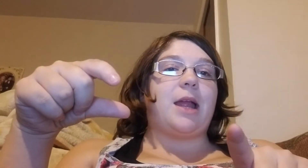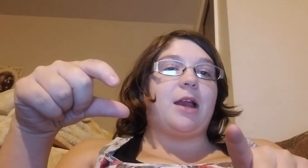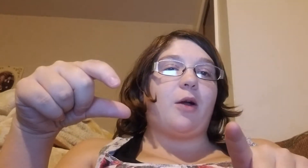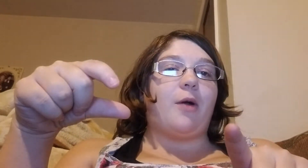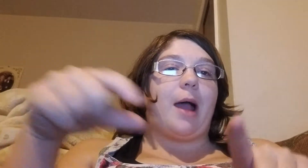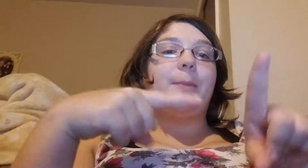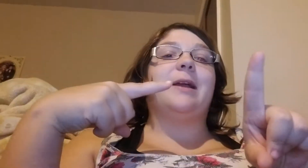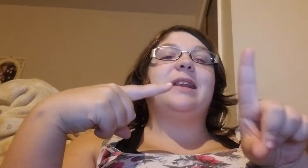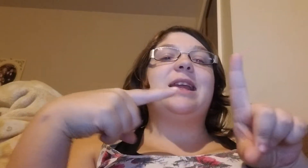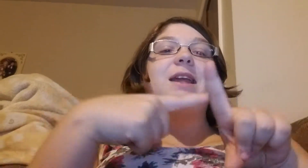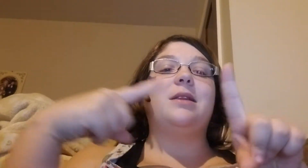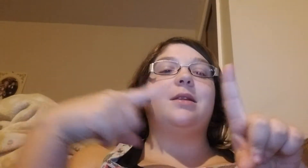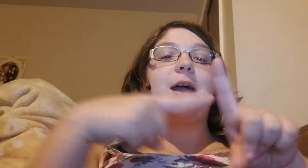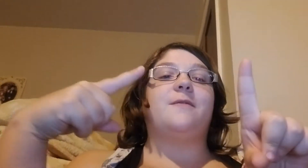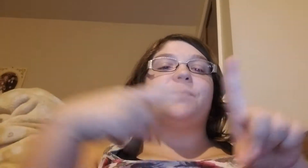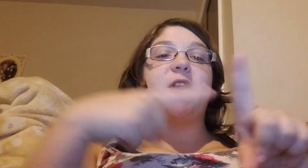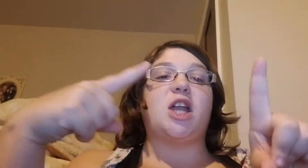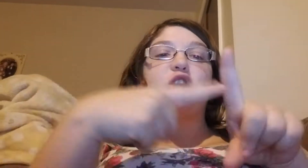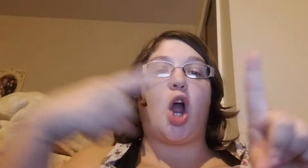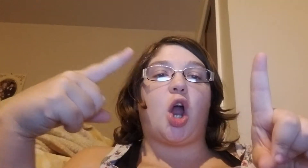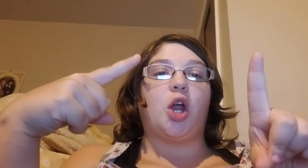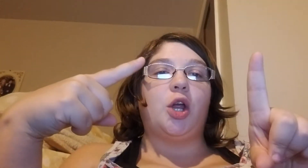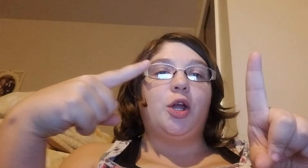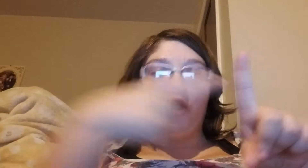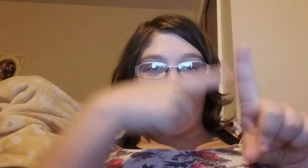saying it right. It's index finger. You see